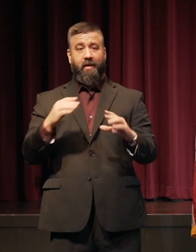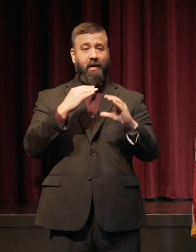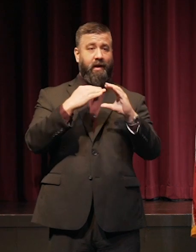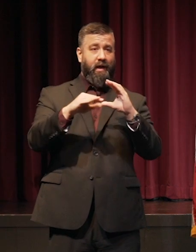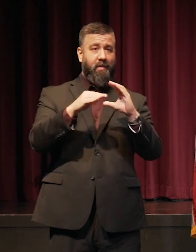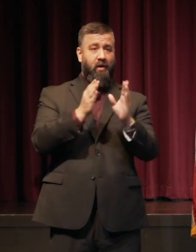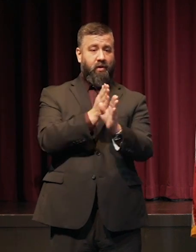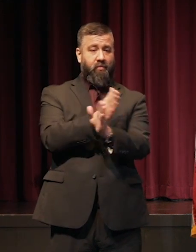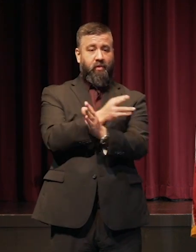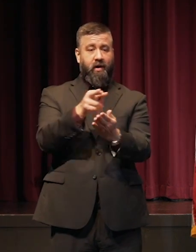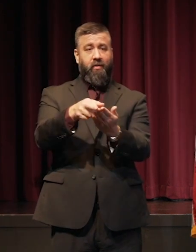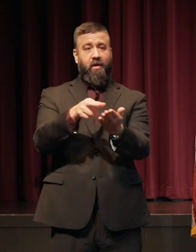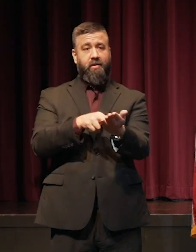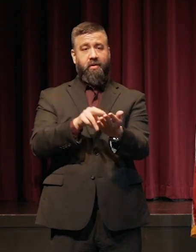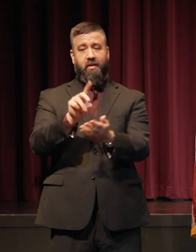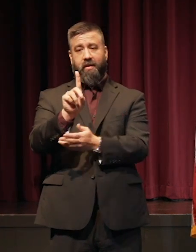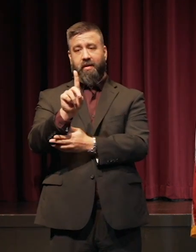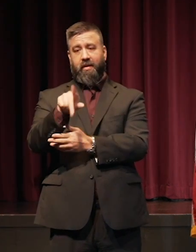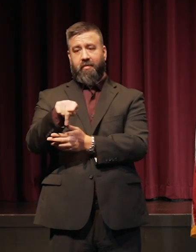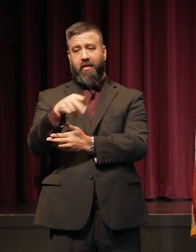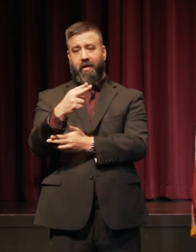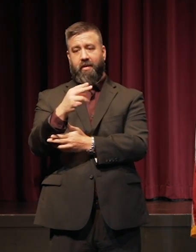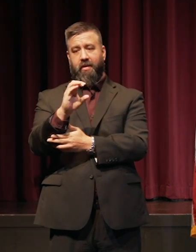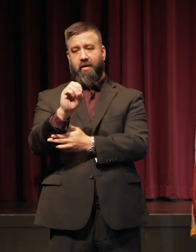pre-register is